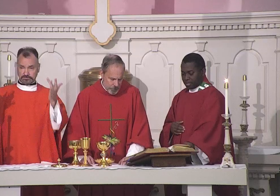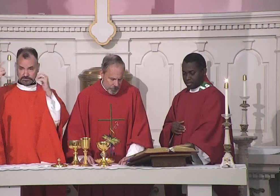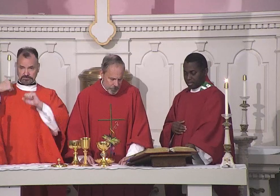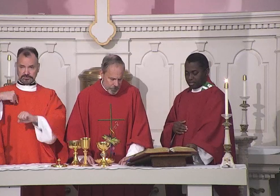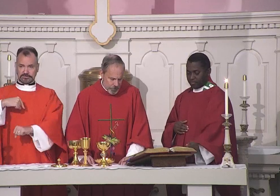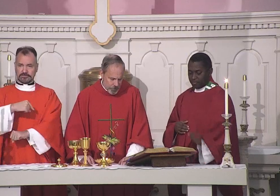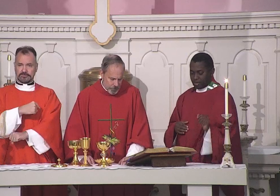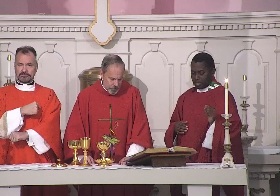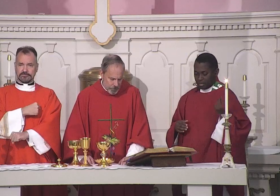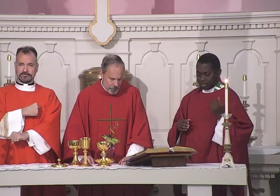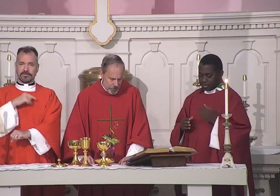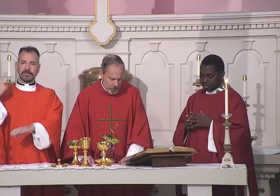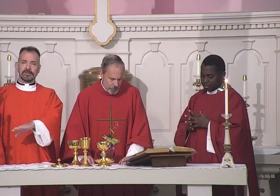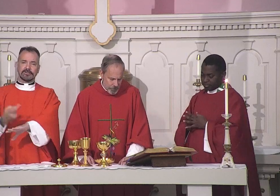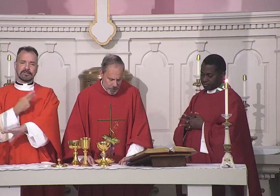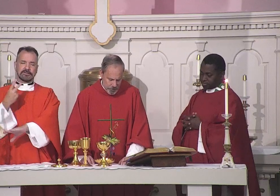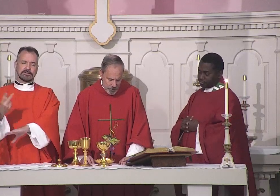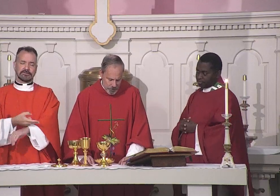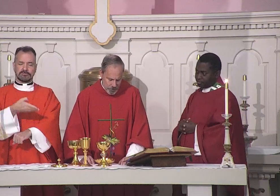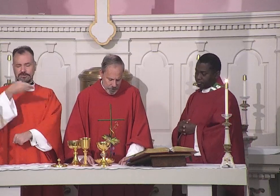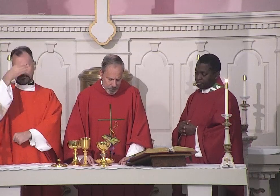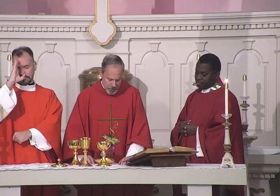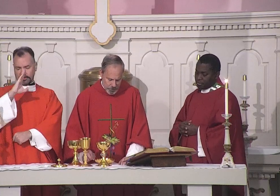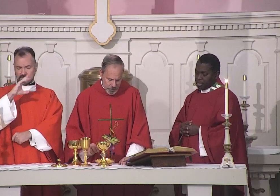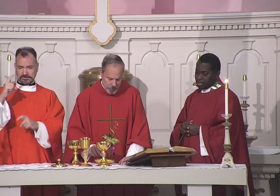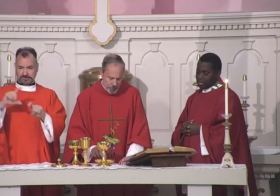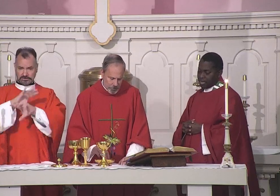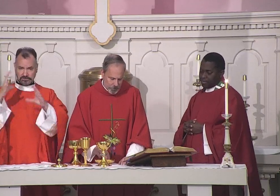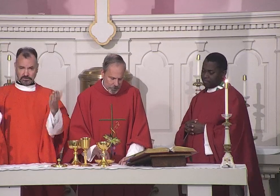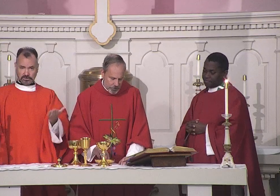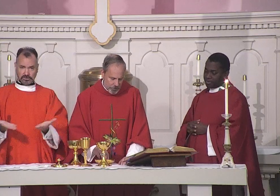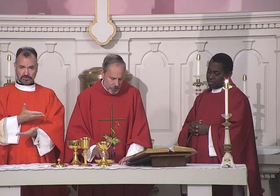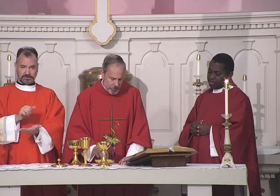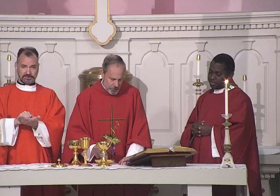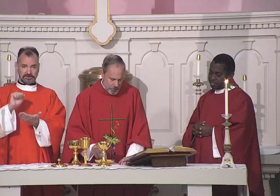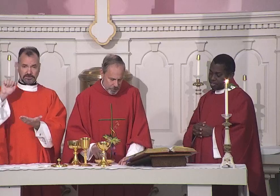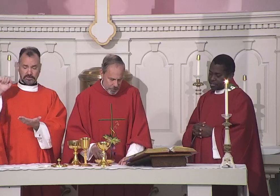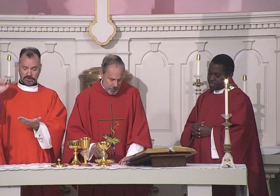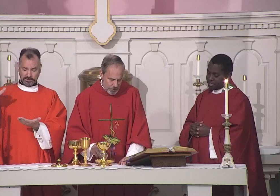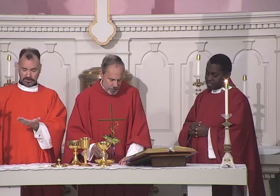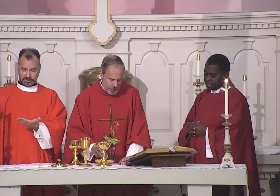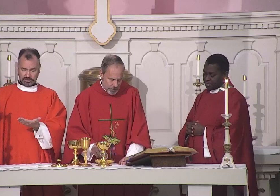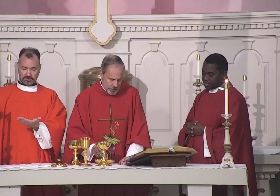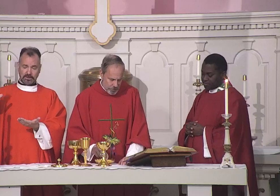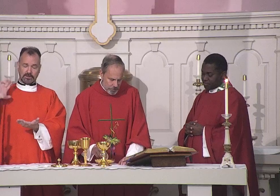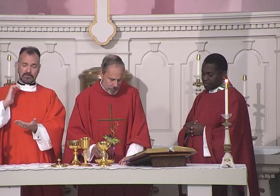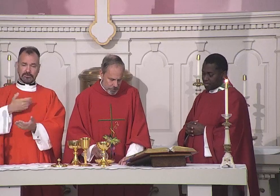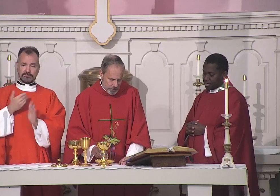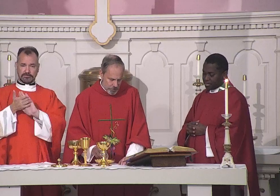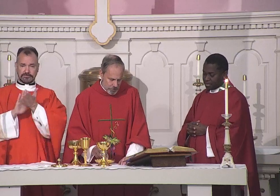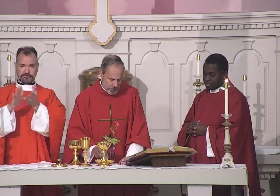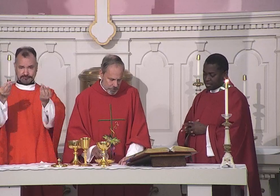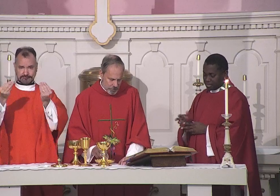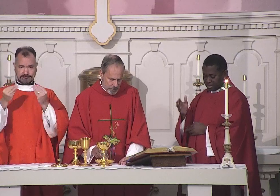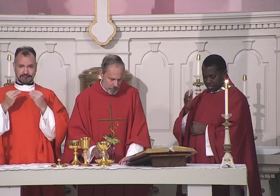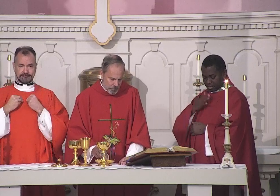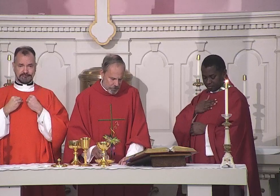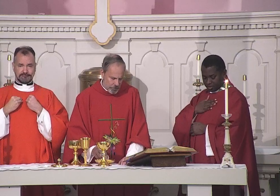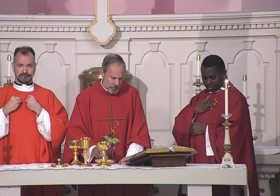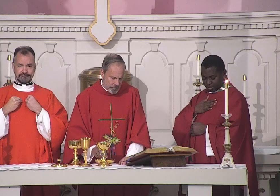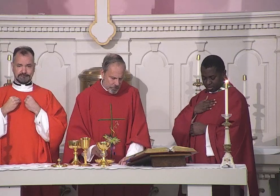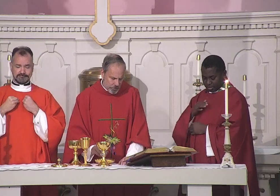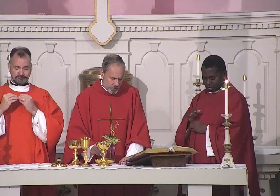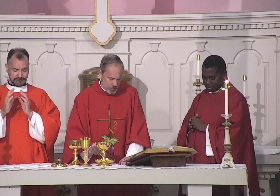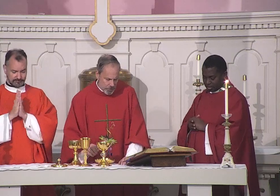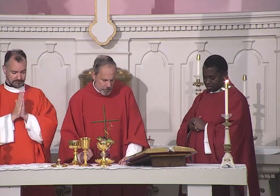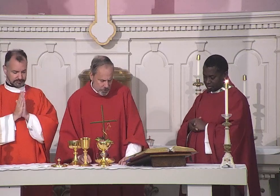the sins of the world, have mercy on us. Lamb of God, you take away the sins of the world, grant us